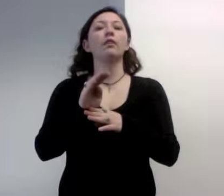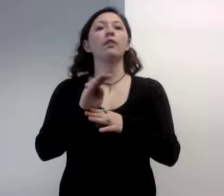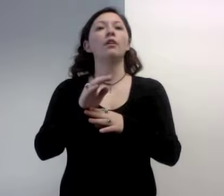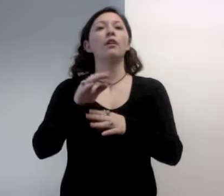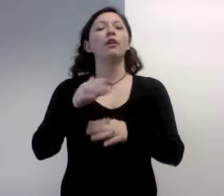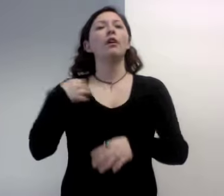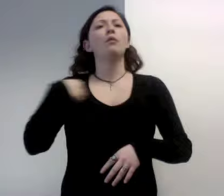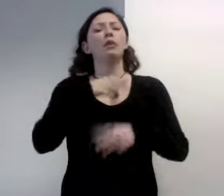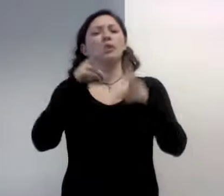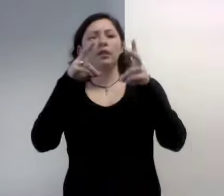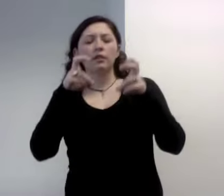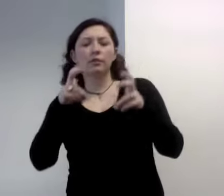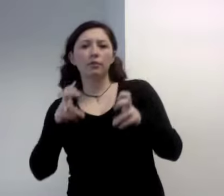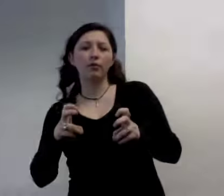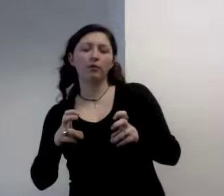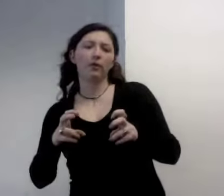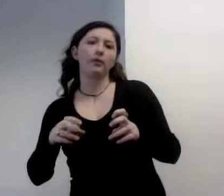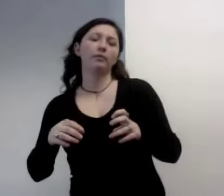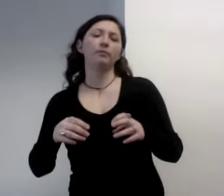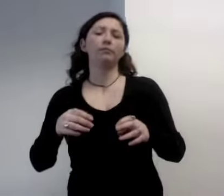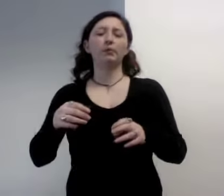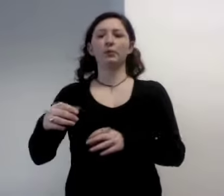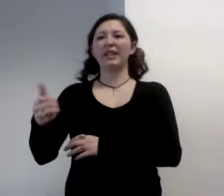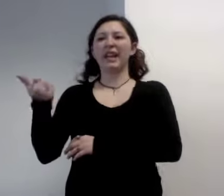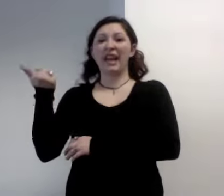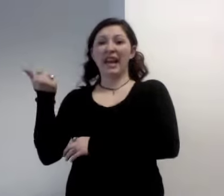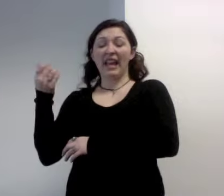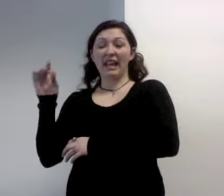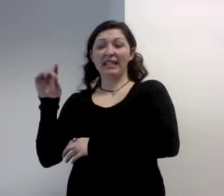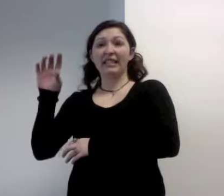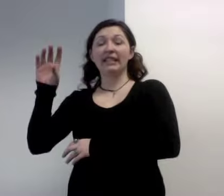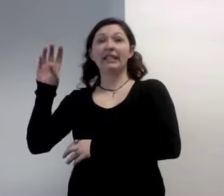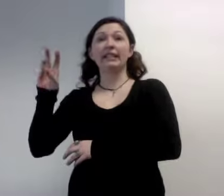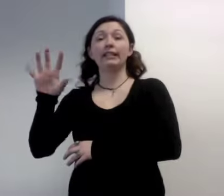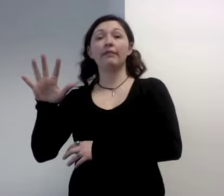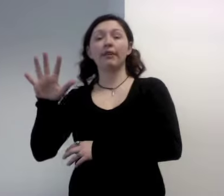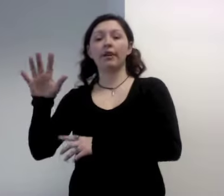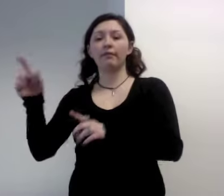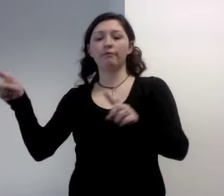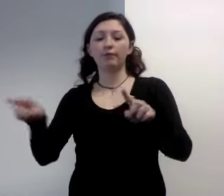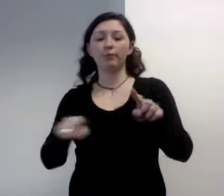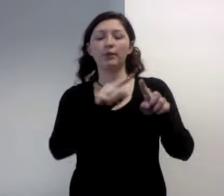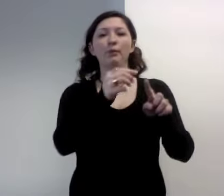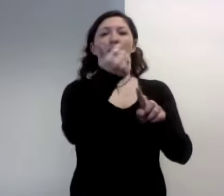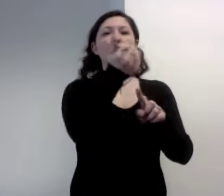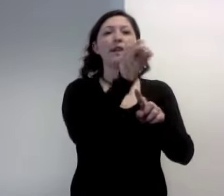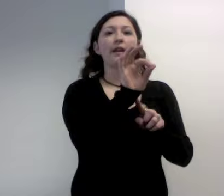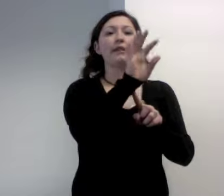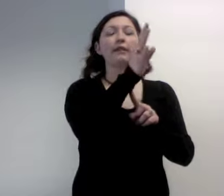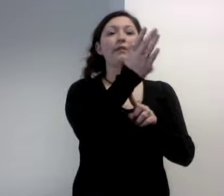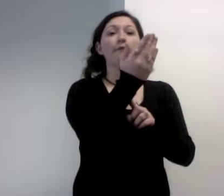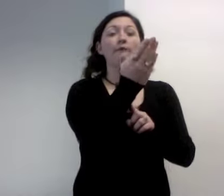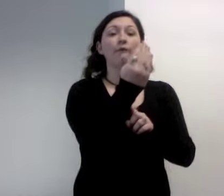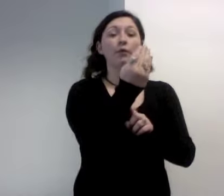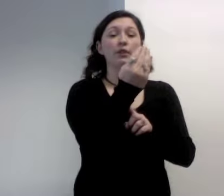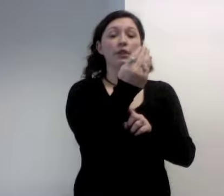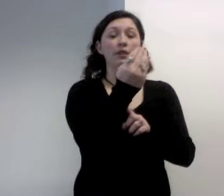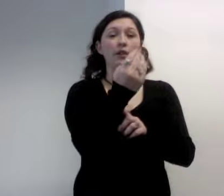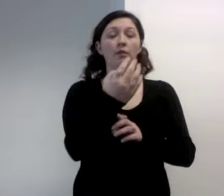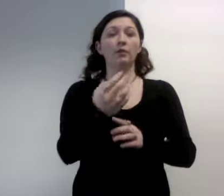between 1865 and 1914. And we're going to look at two viewpoints. The first viewpoint we're going to look